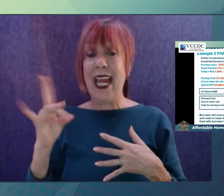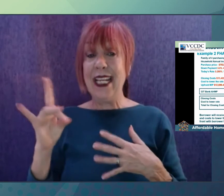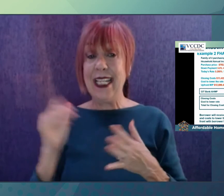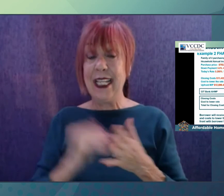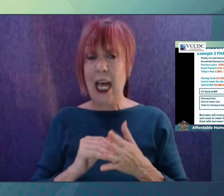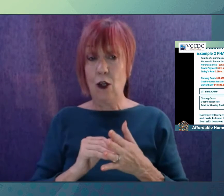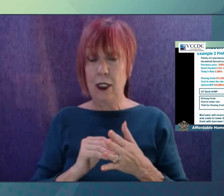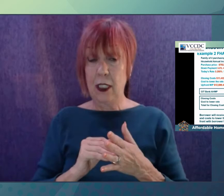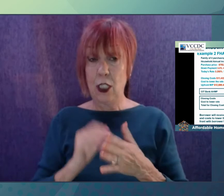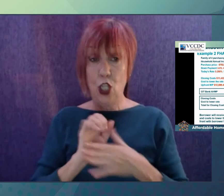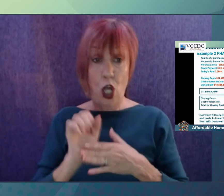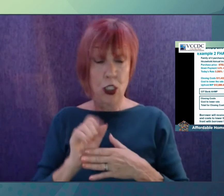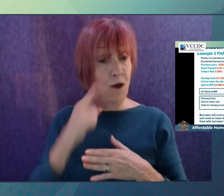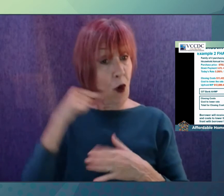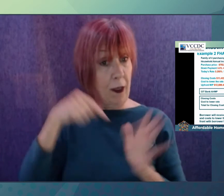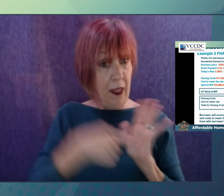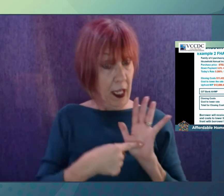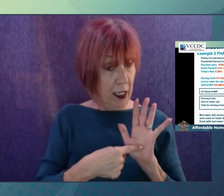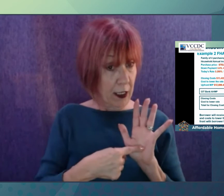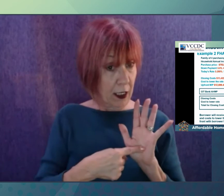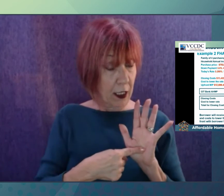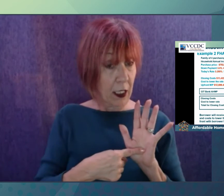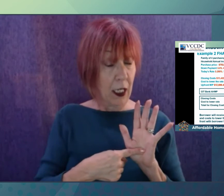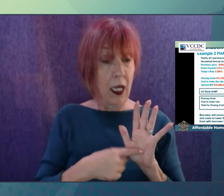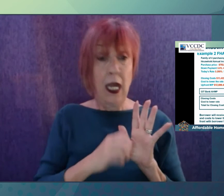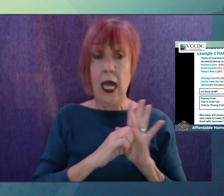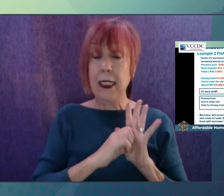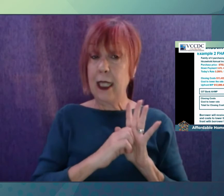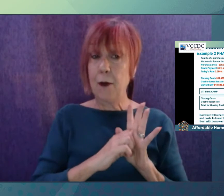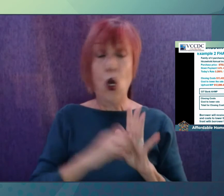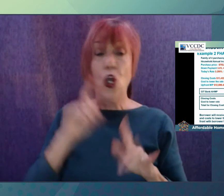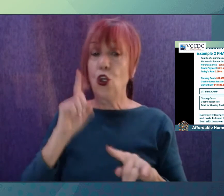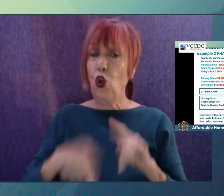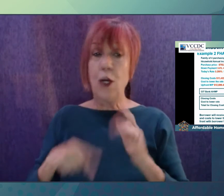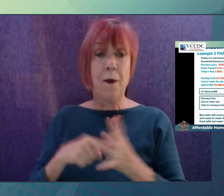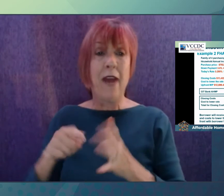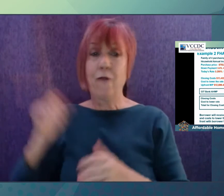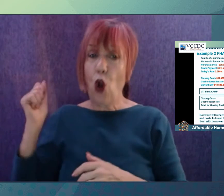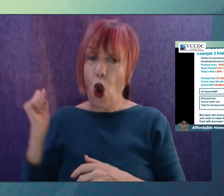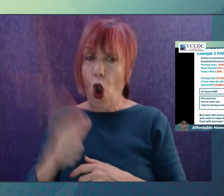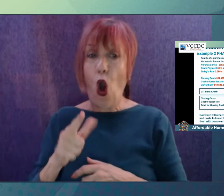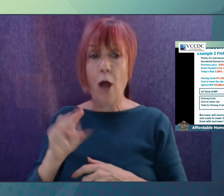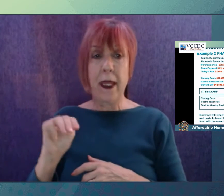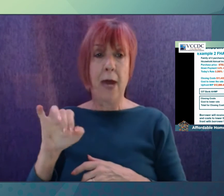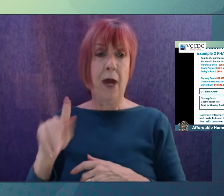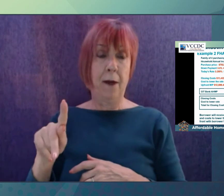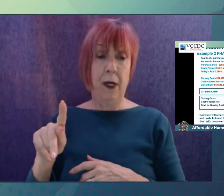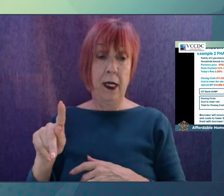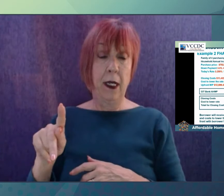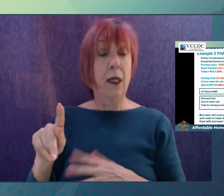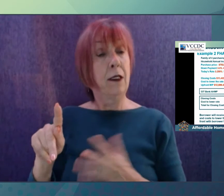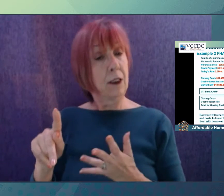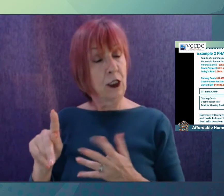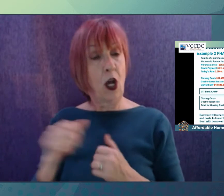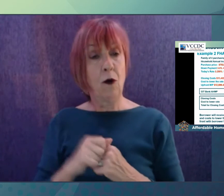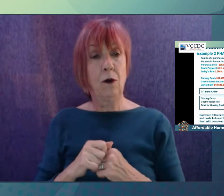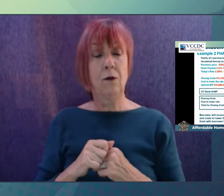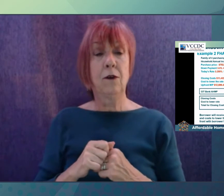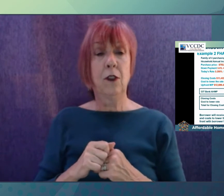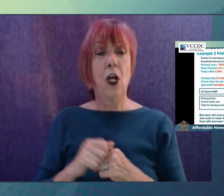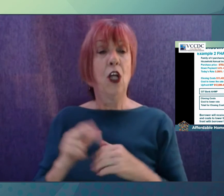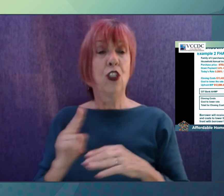$18,409. So in this example, there wasn't enough room to cover all of the upfront MIP. So we can use